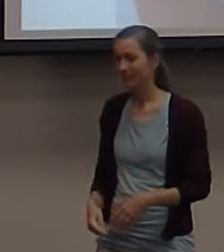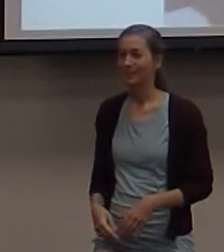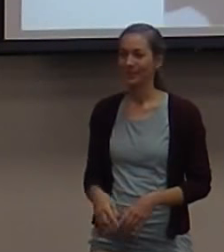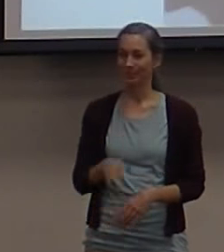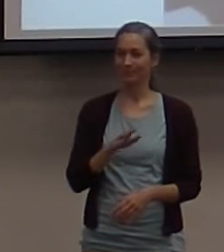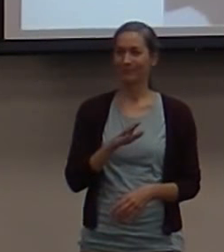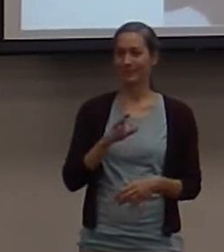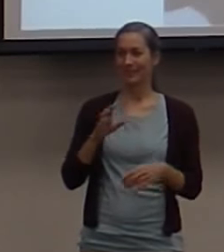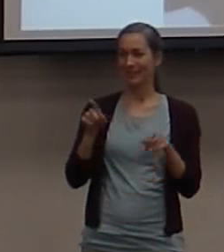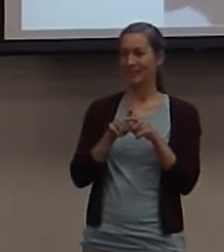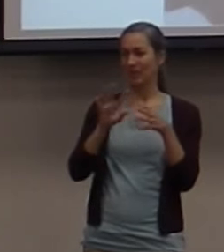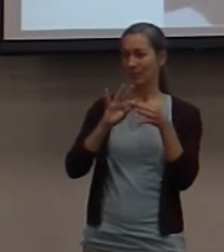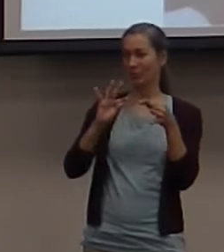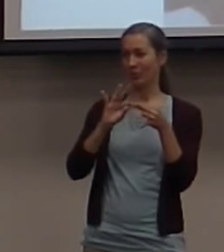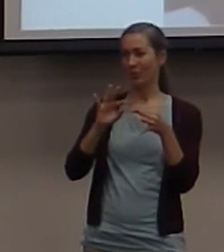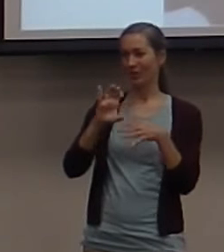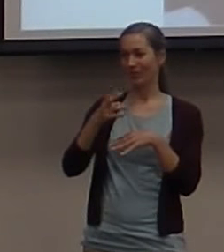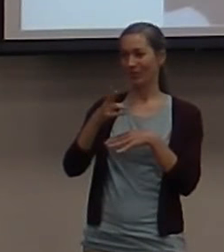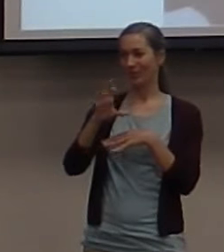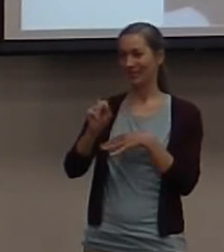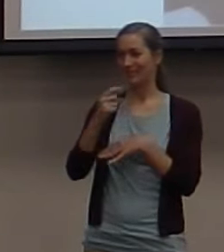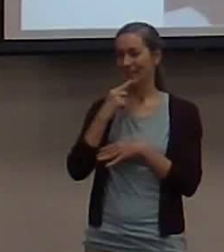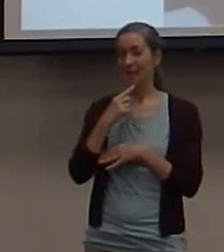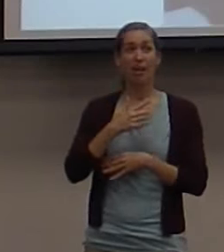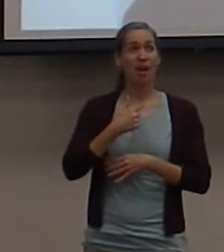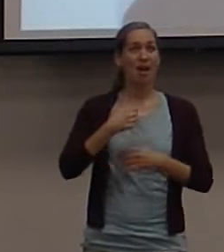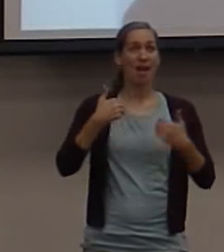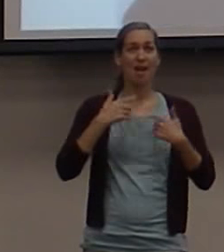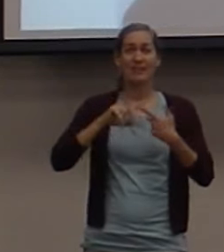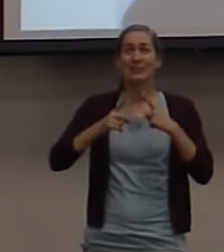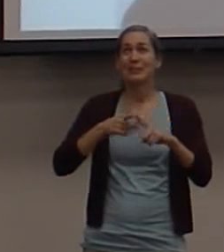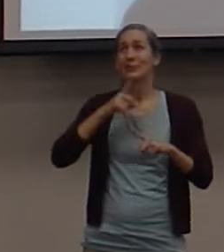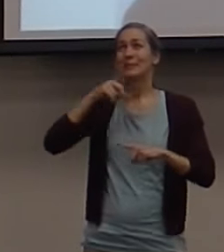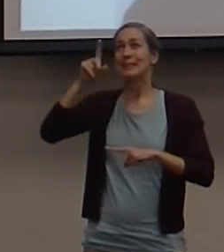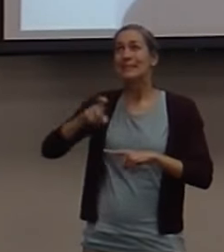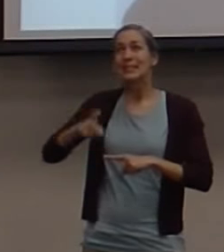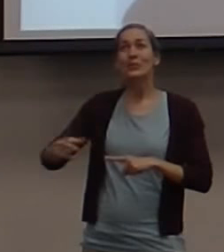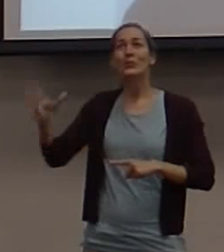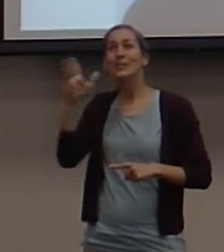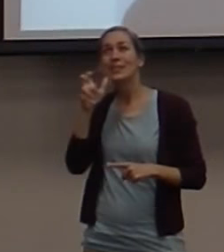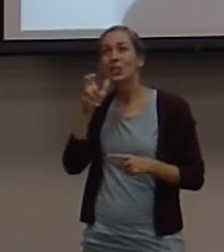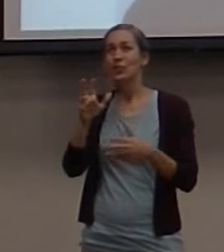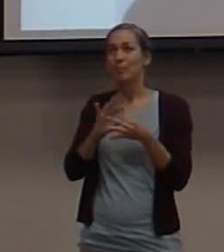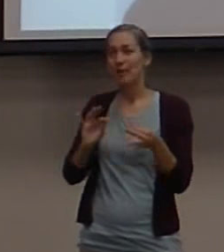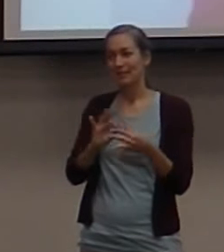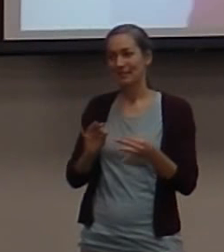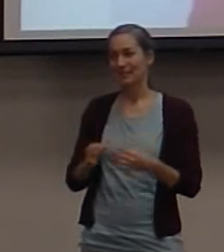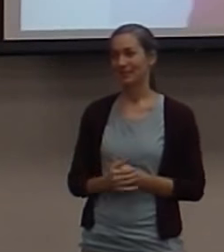Chris said. I have friends that really need to hear this message.